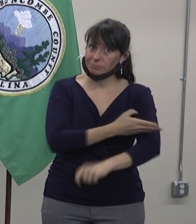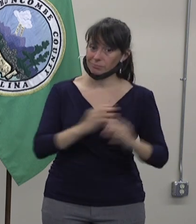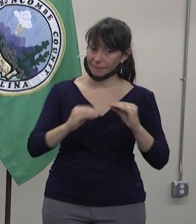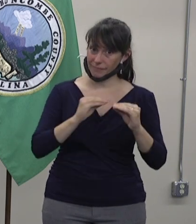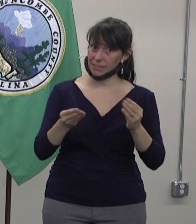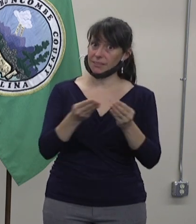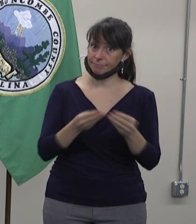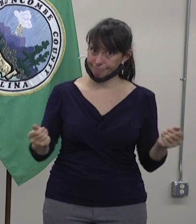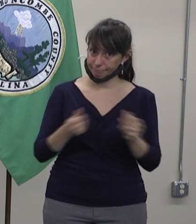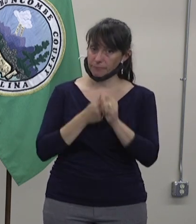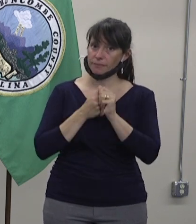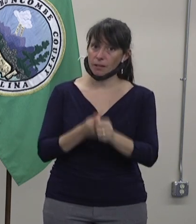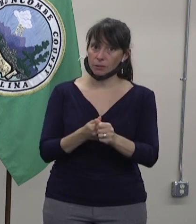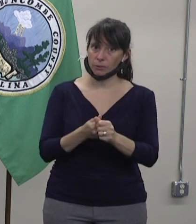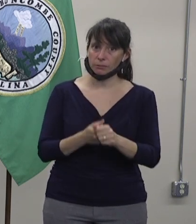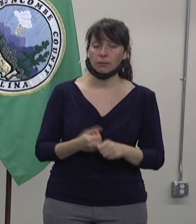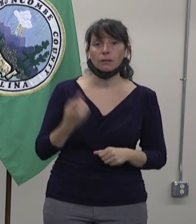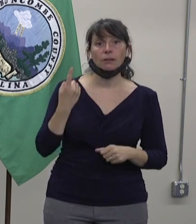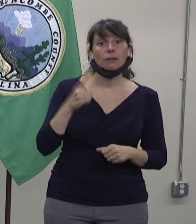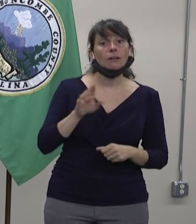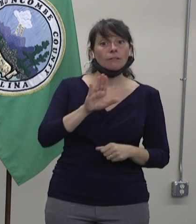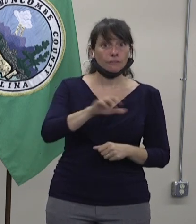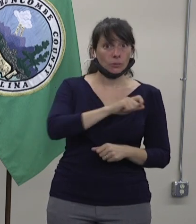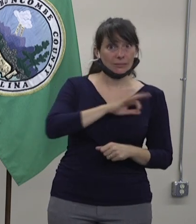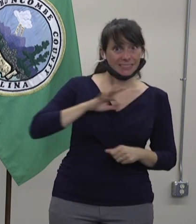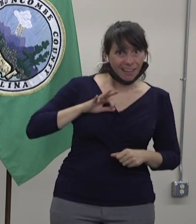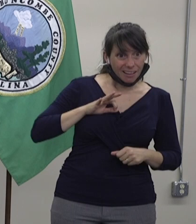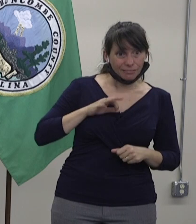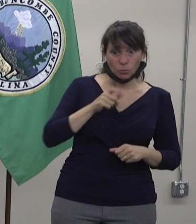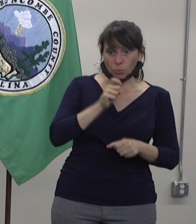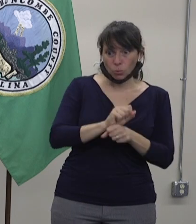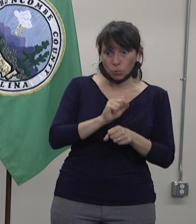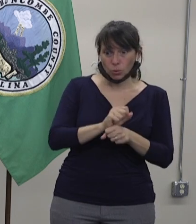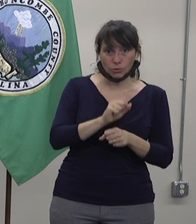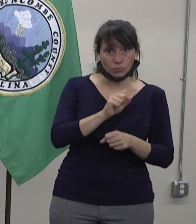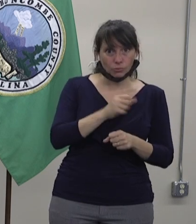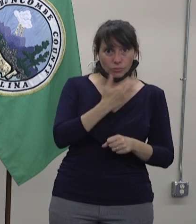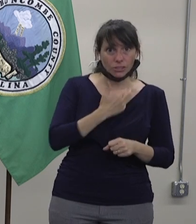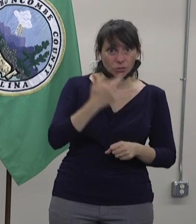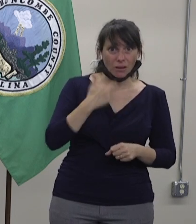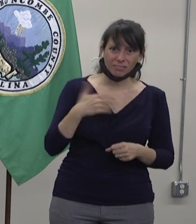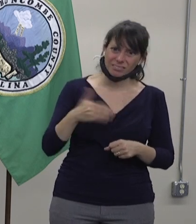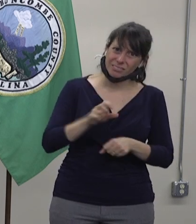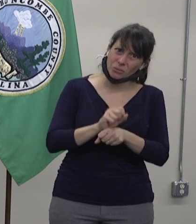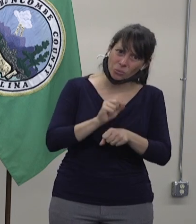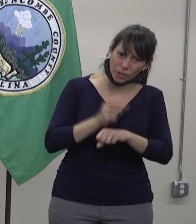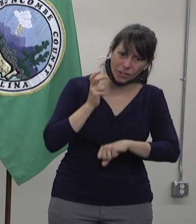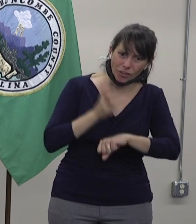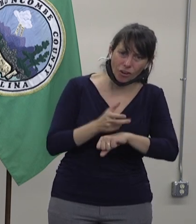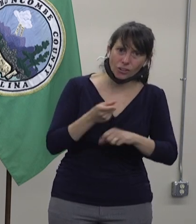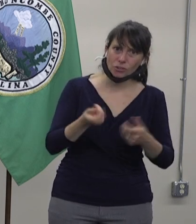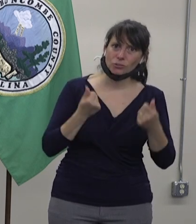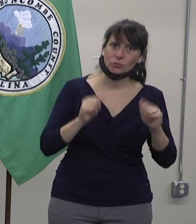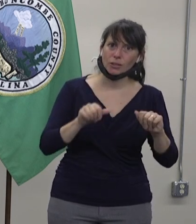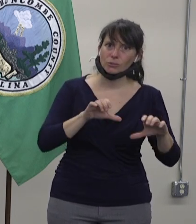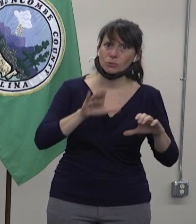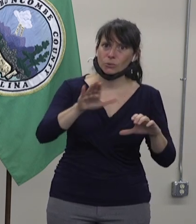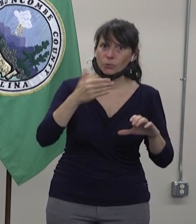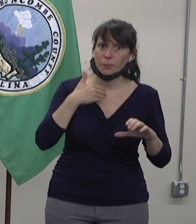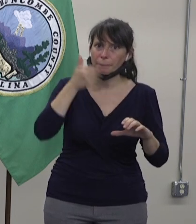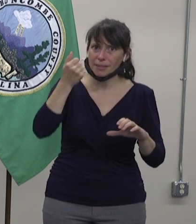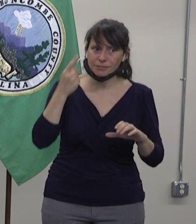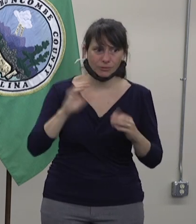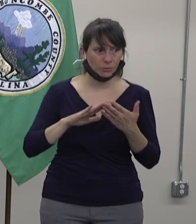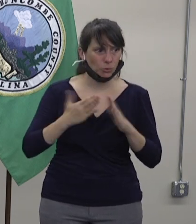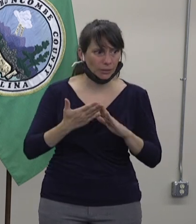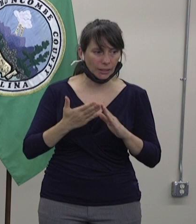restaurants and service industry staff who are working very hard and making sacrifices to do the right thing for the community to